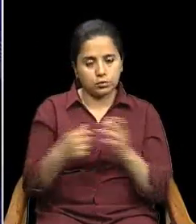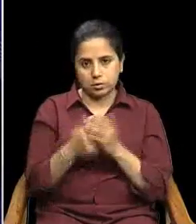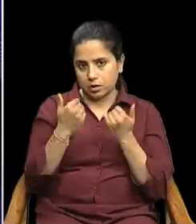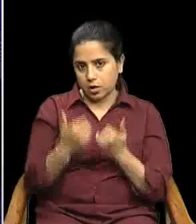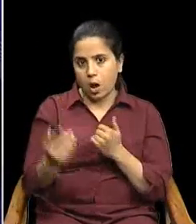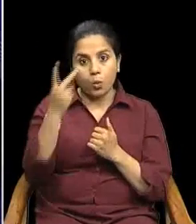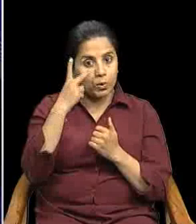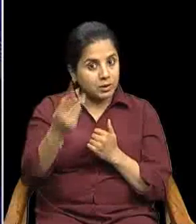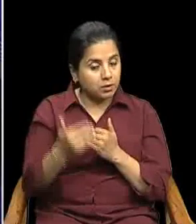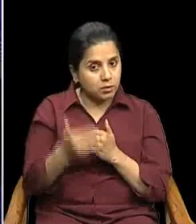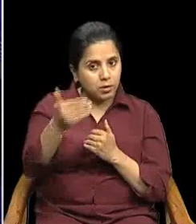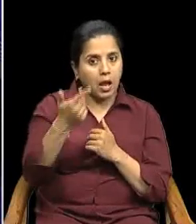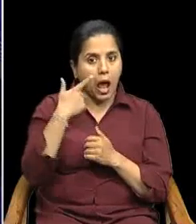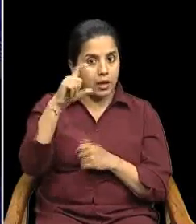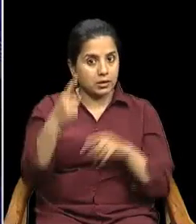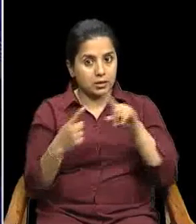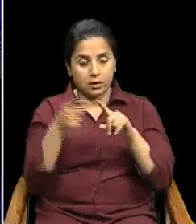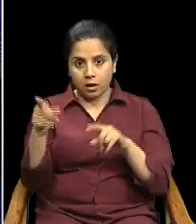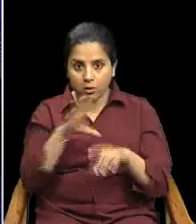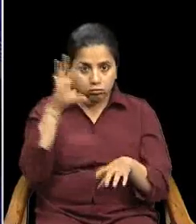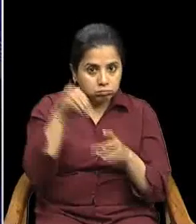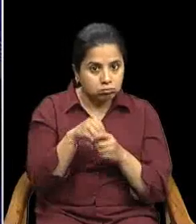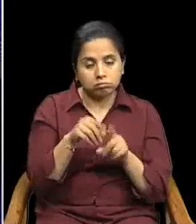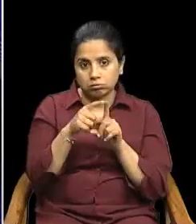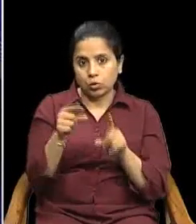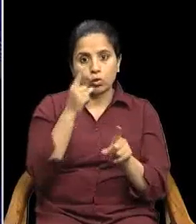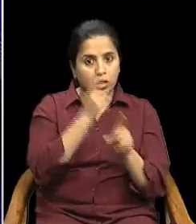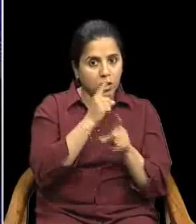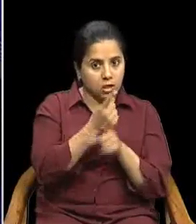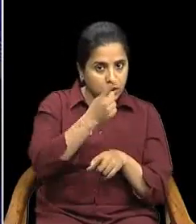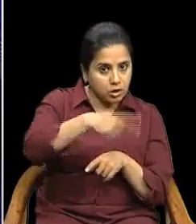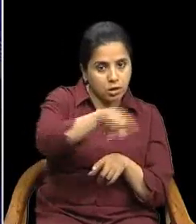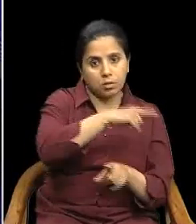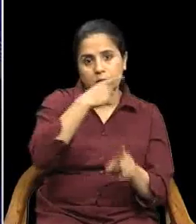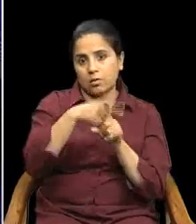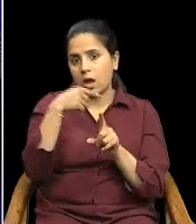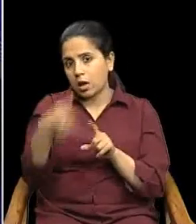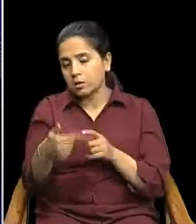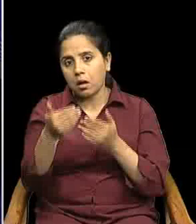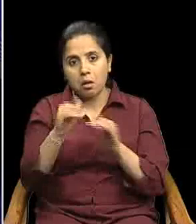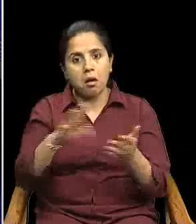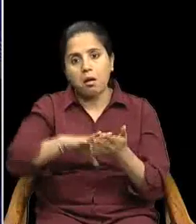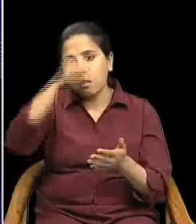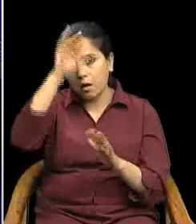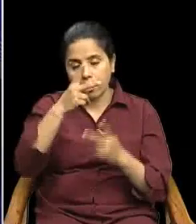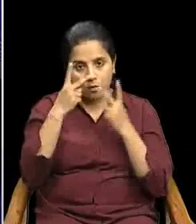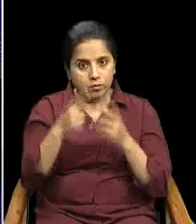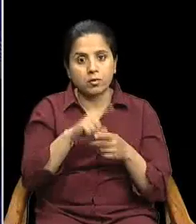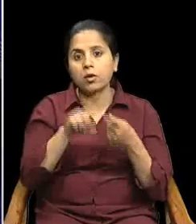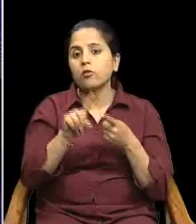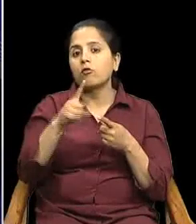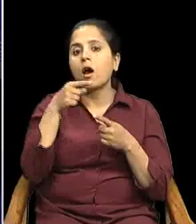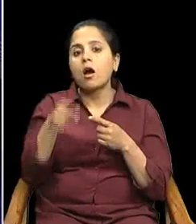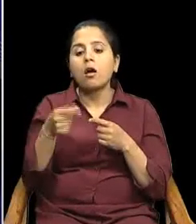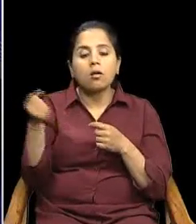see the ICT contribution to the teachers and to the learners. The first